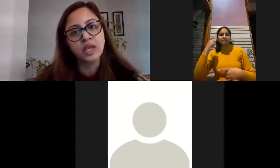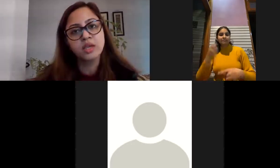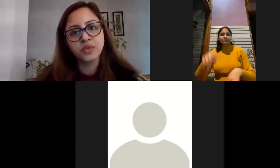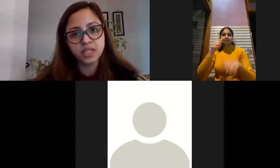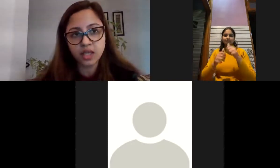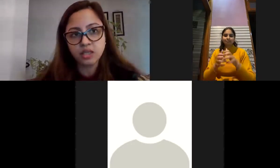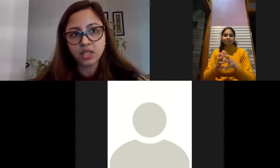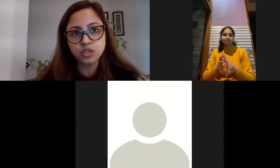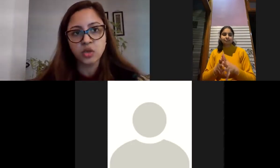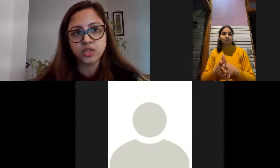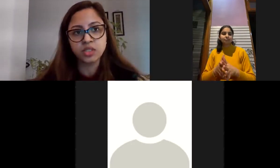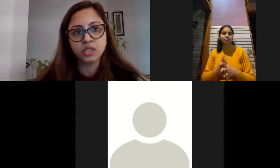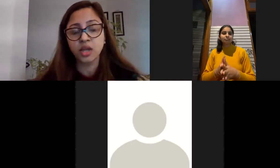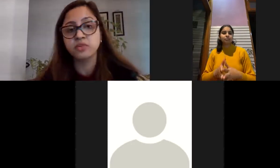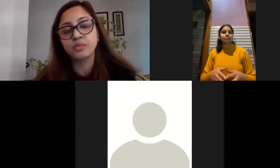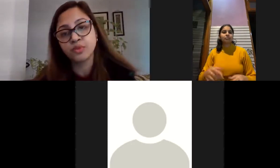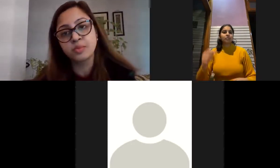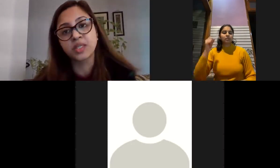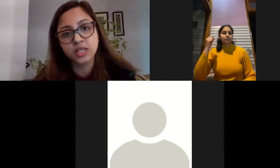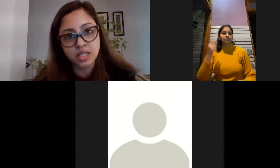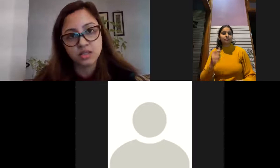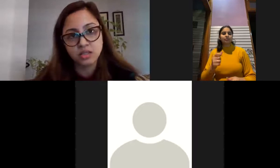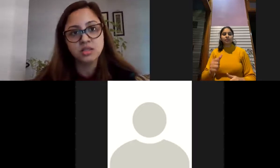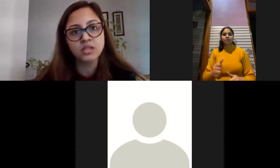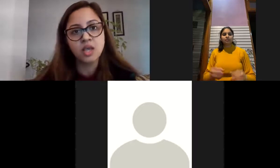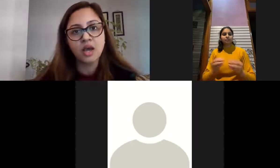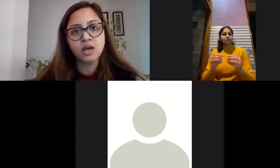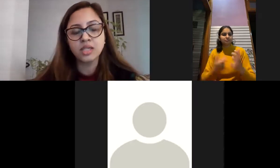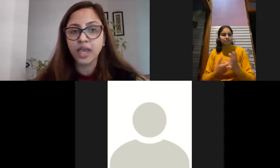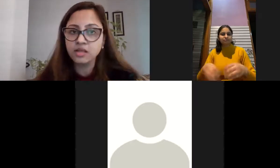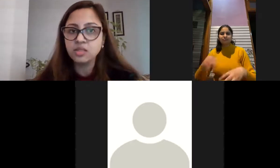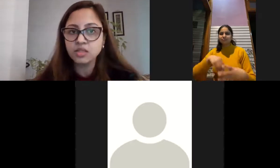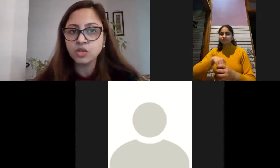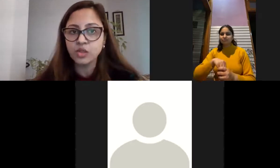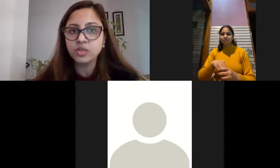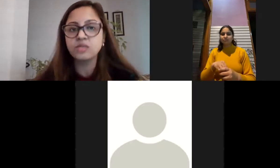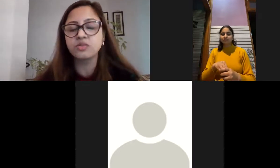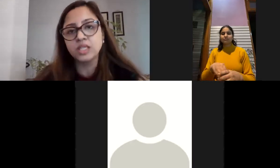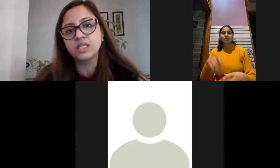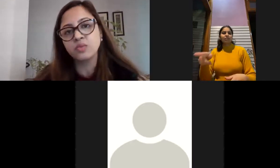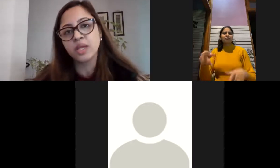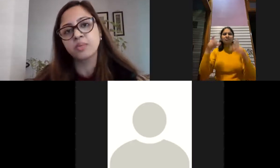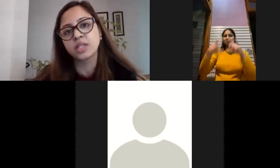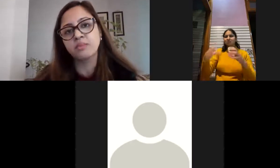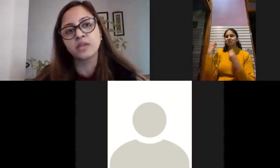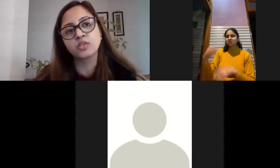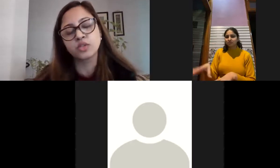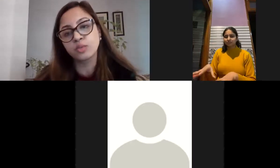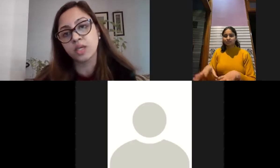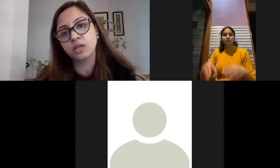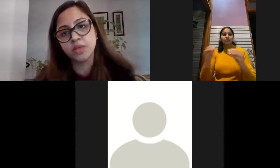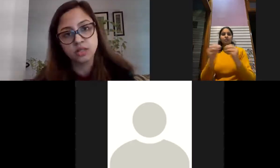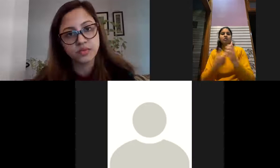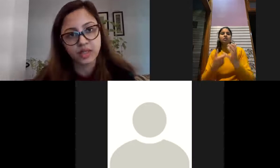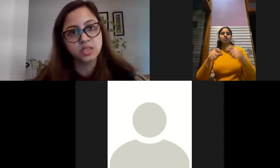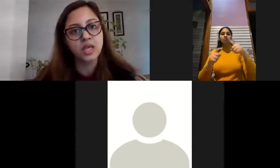episode. Grace then is not just a cover-up for Bertha's existence. Her carelessness is also the reason why Bertha manages to